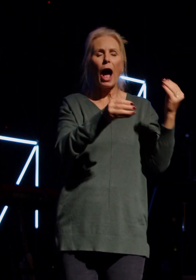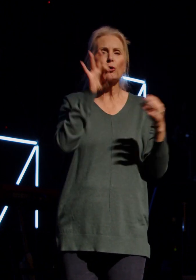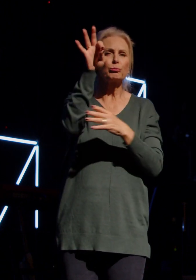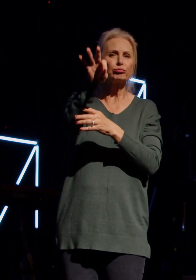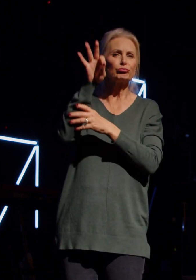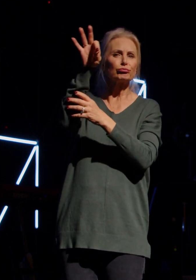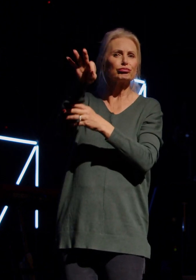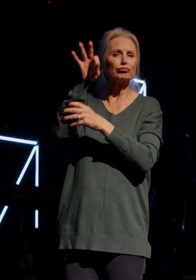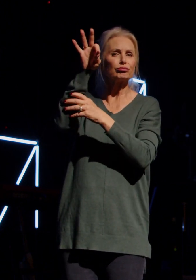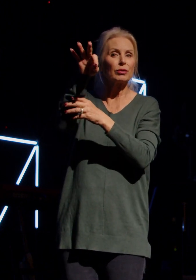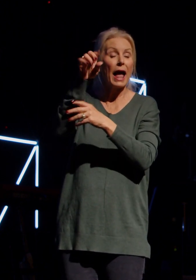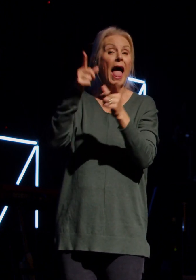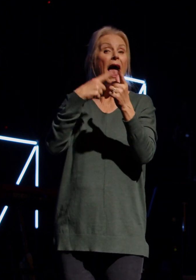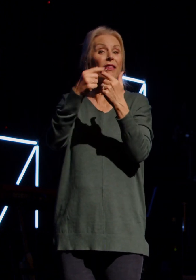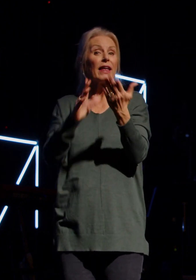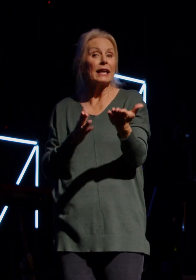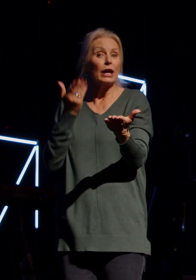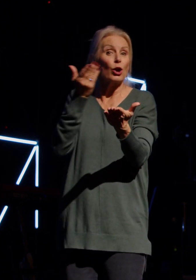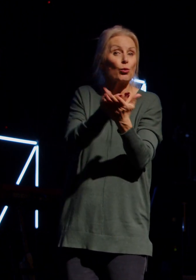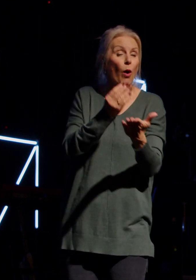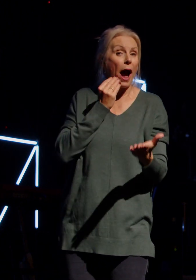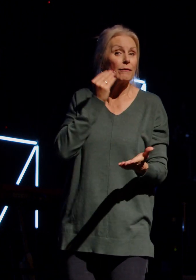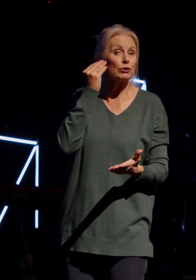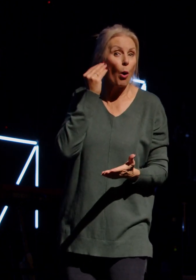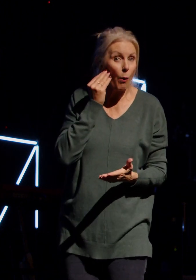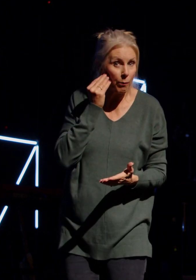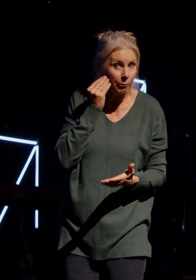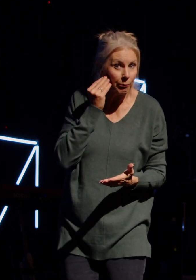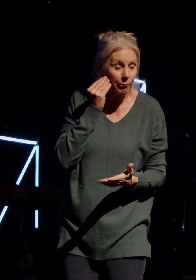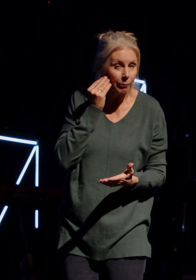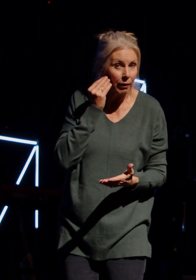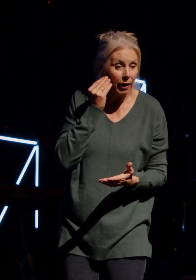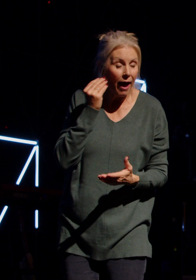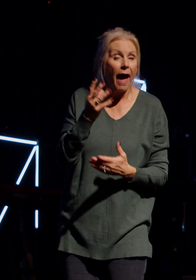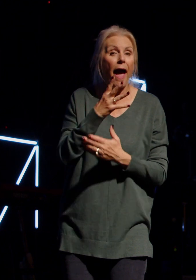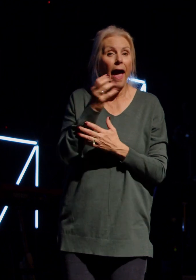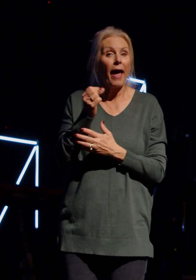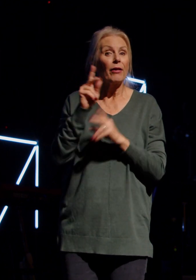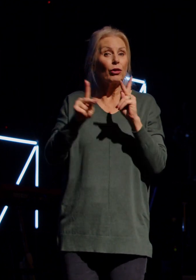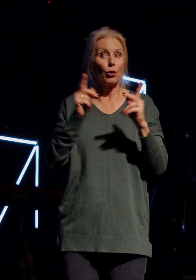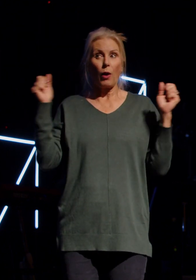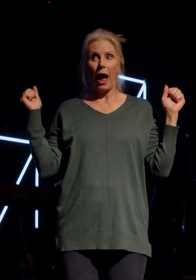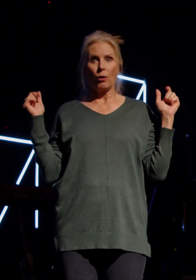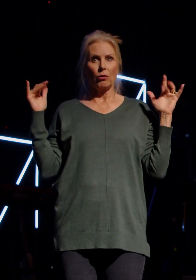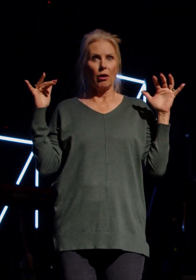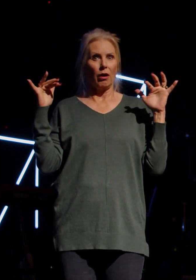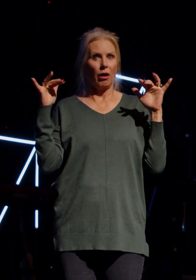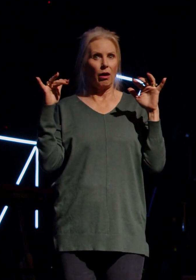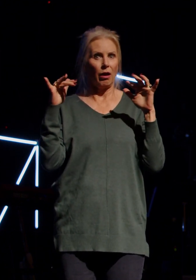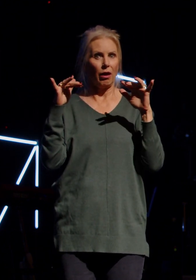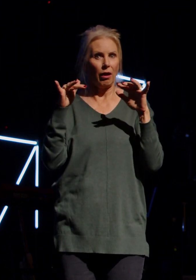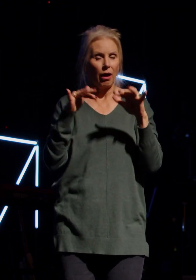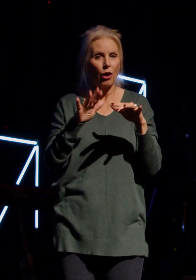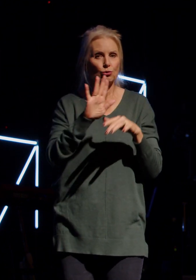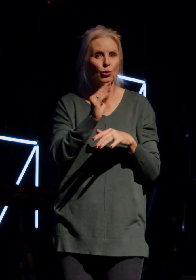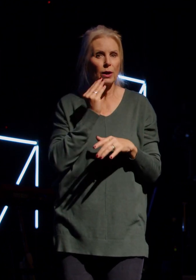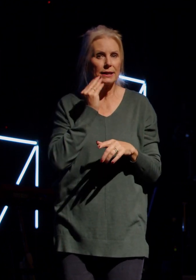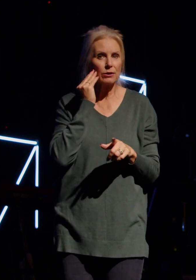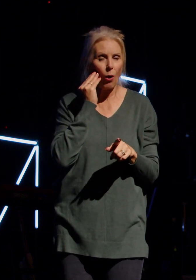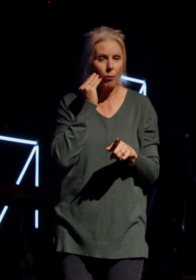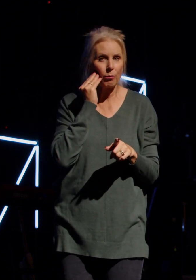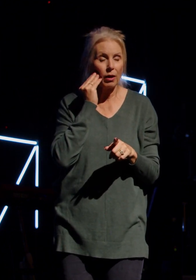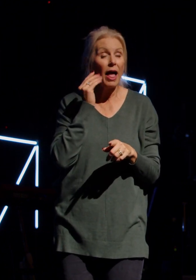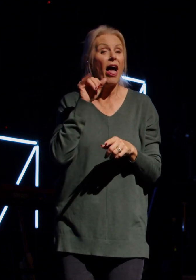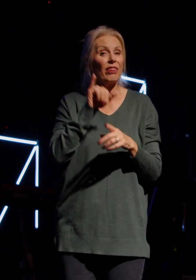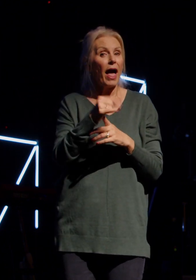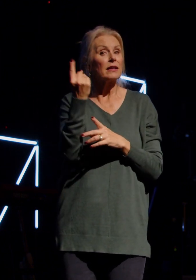to Capernaum, is where he's spending some time, and a crowd develops outside of the house that he's in. Now, this is